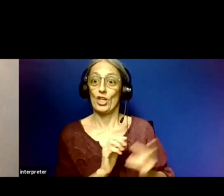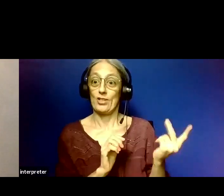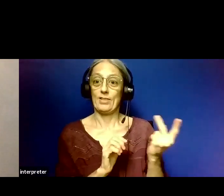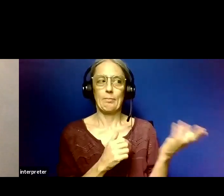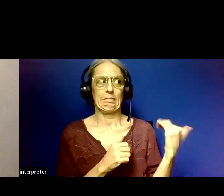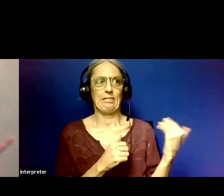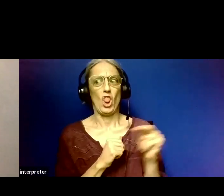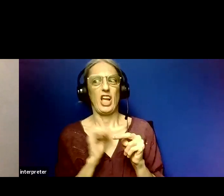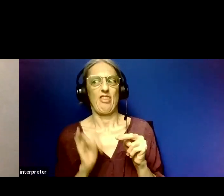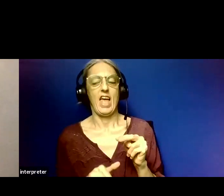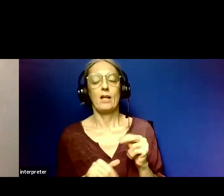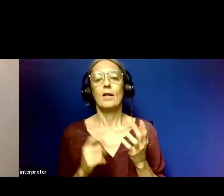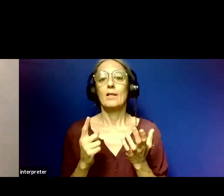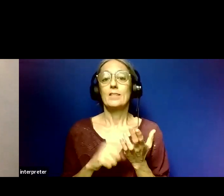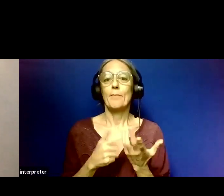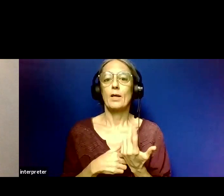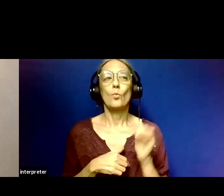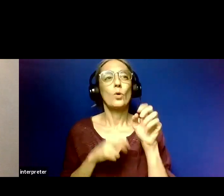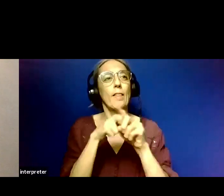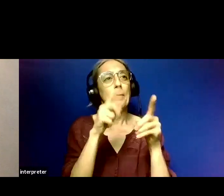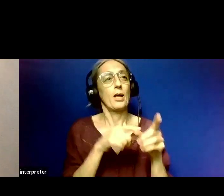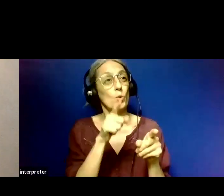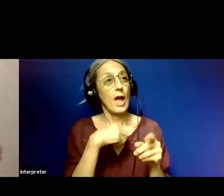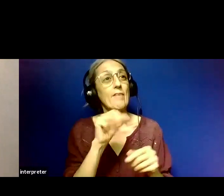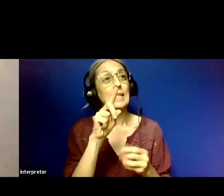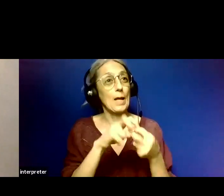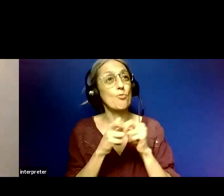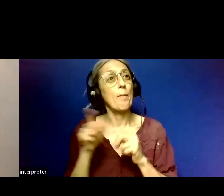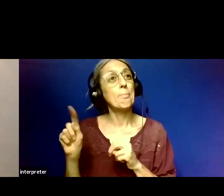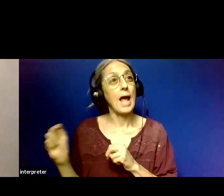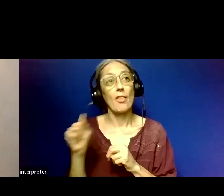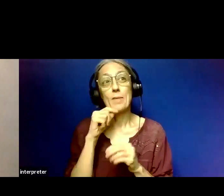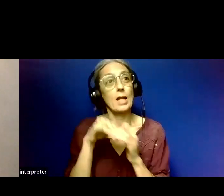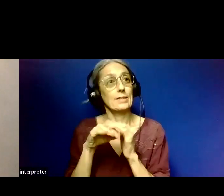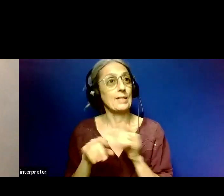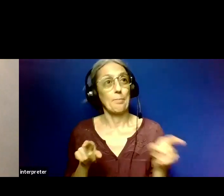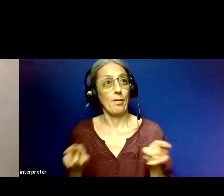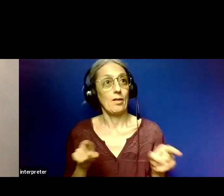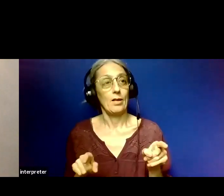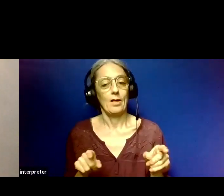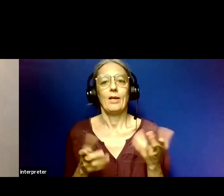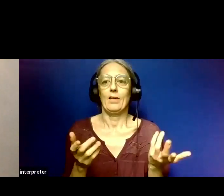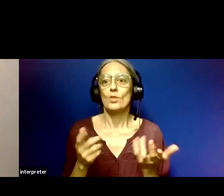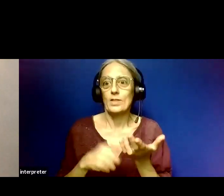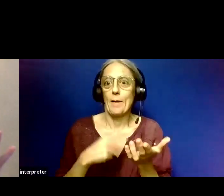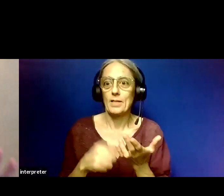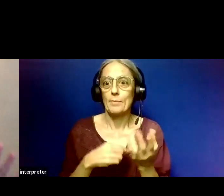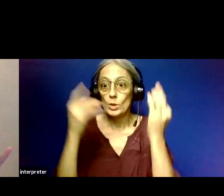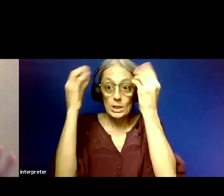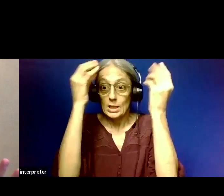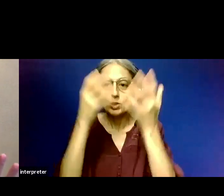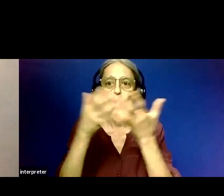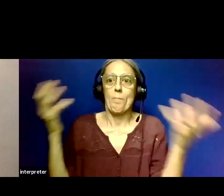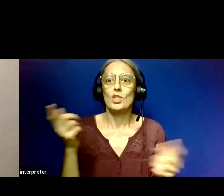we'd go to the manager and say, you've got an ADA problem. So it gets in your mind and you can't get it out. But look at